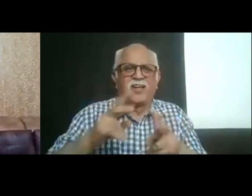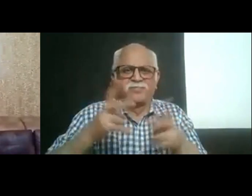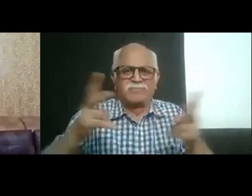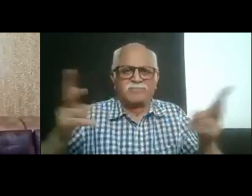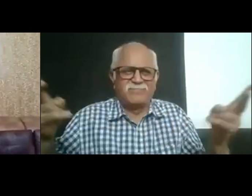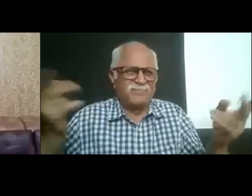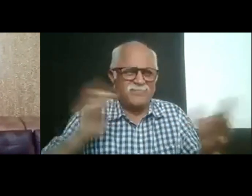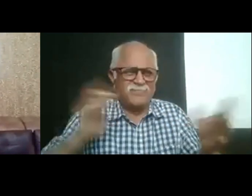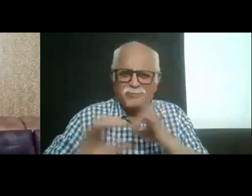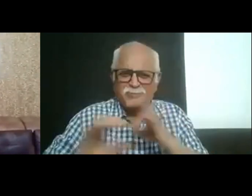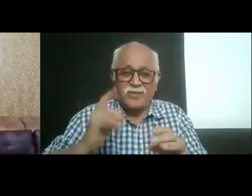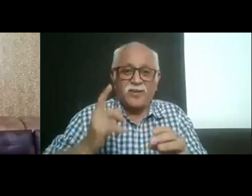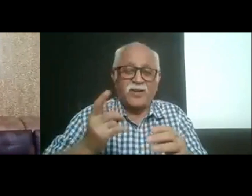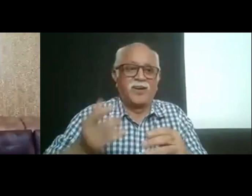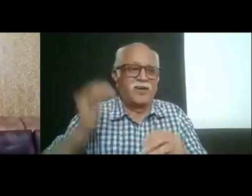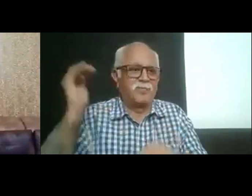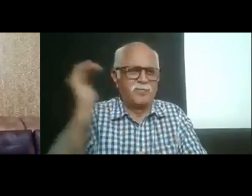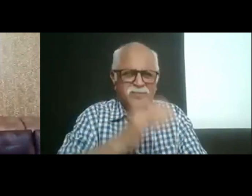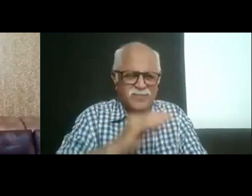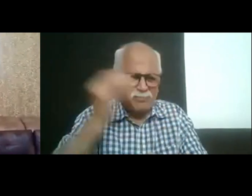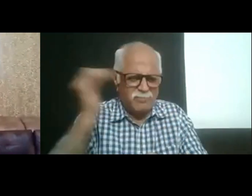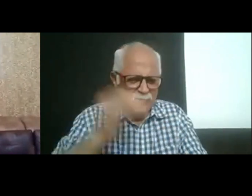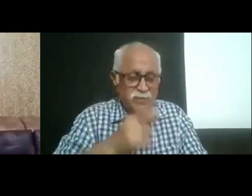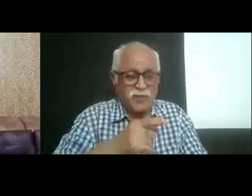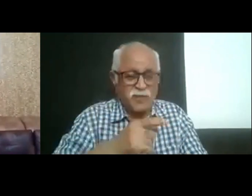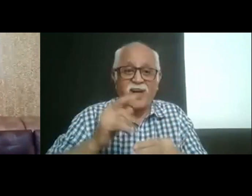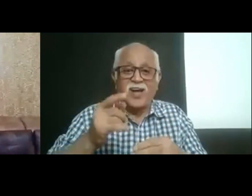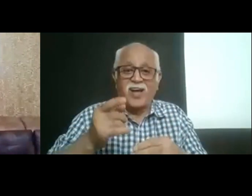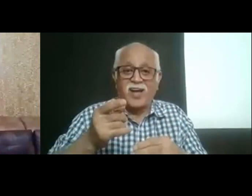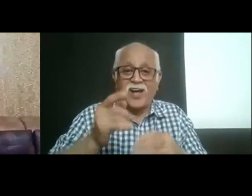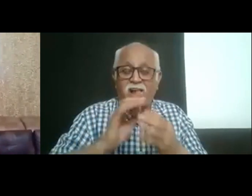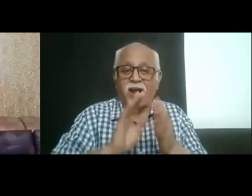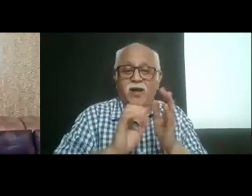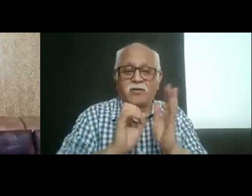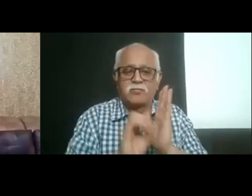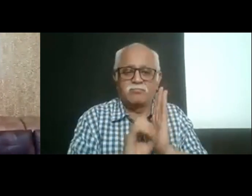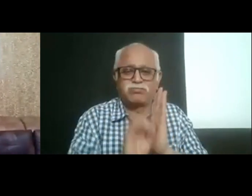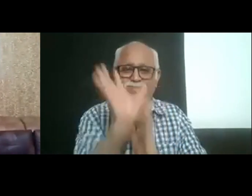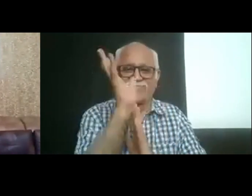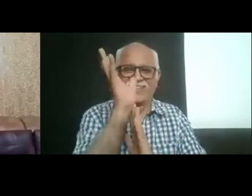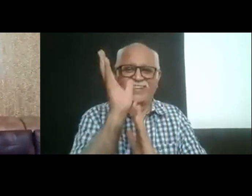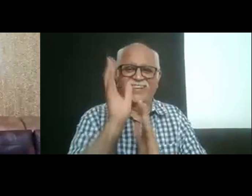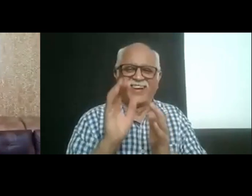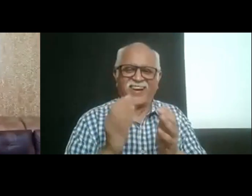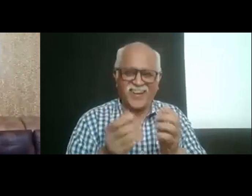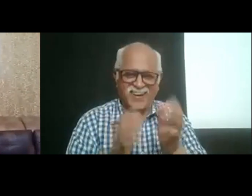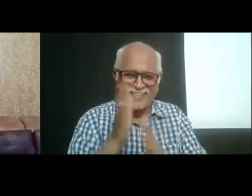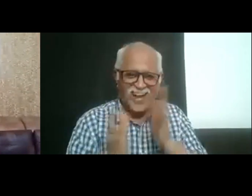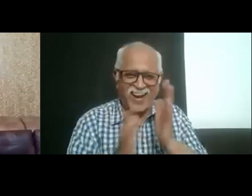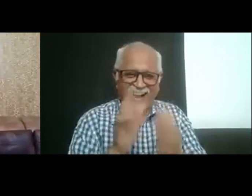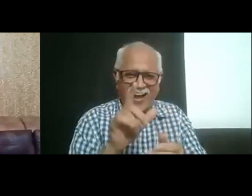we visit the doctors? And there were so many queries, and there was communications happening left, right, center.